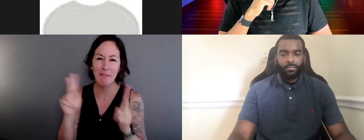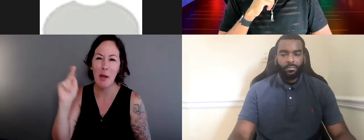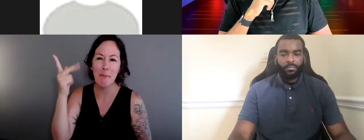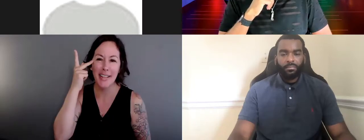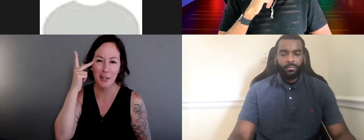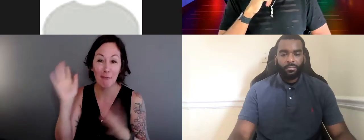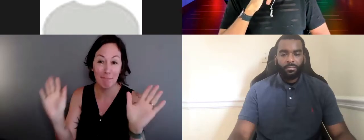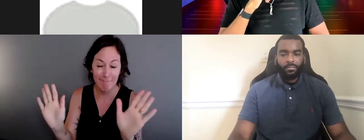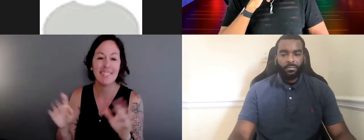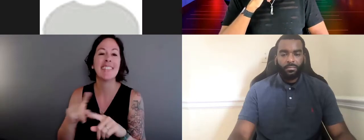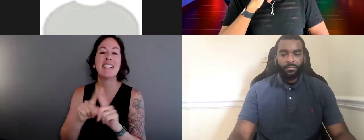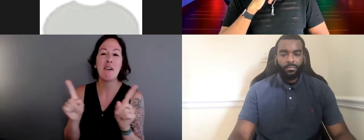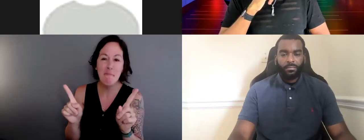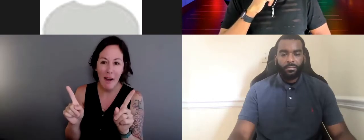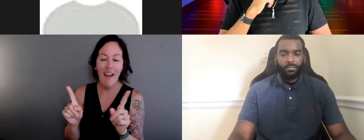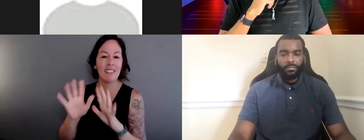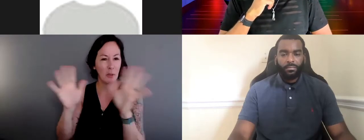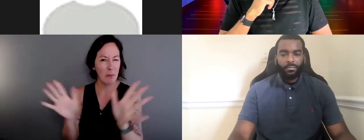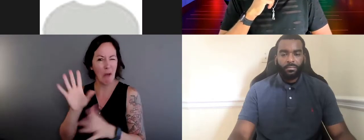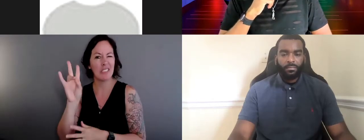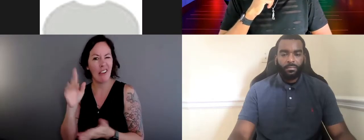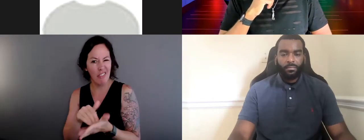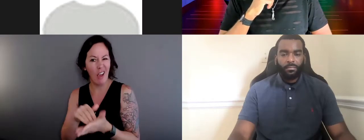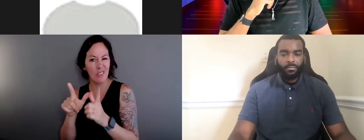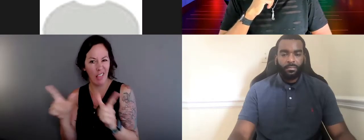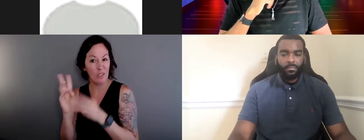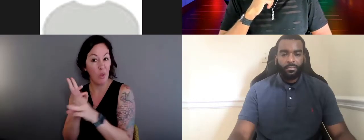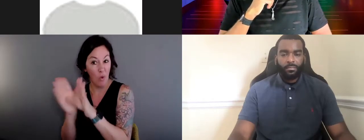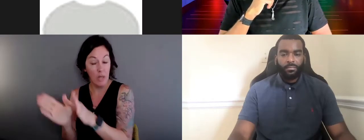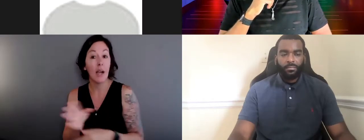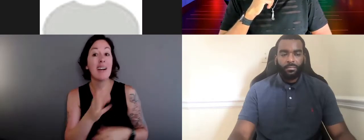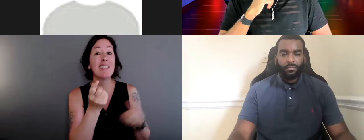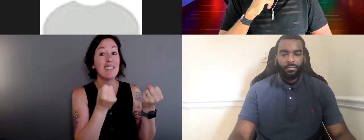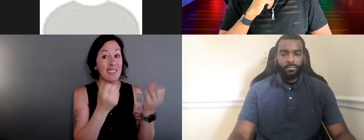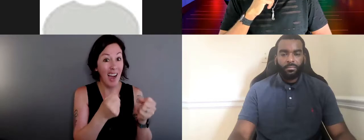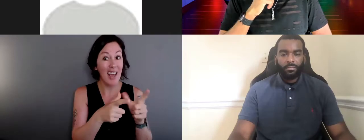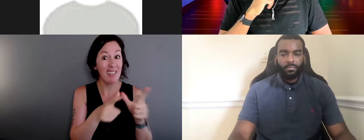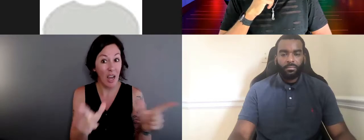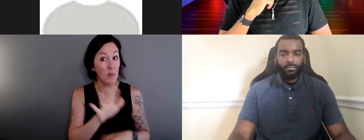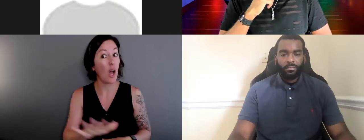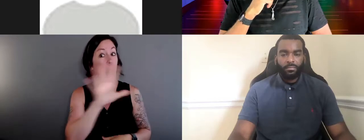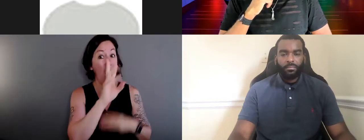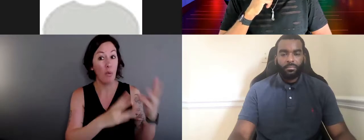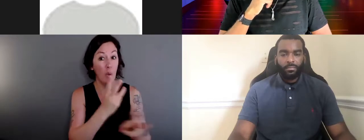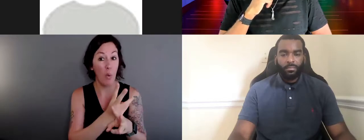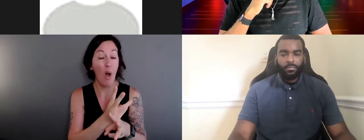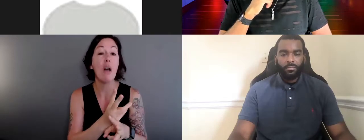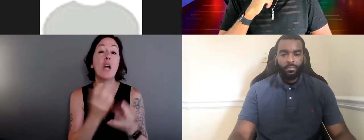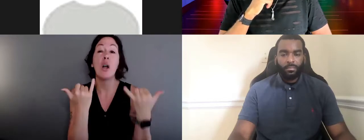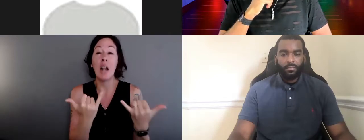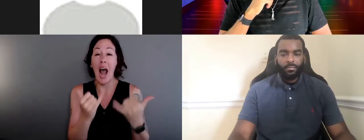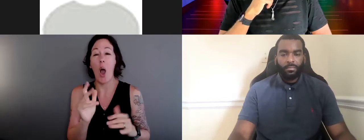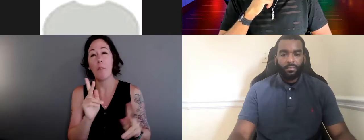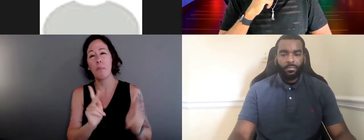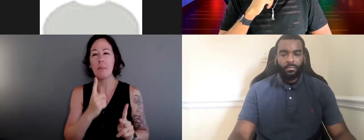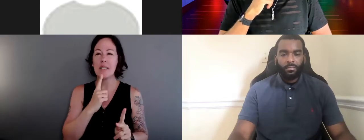7,000. And then, of course, how you define a language is very political, but in general, there are about 7,000 spoken languages around the world, and